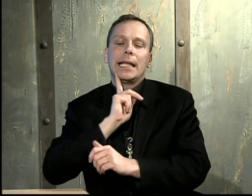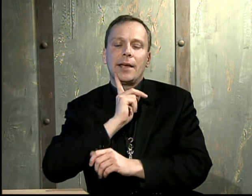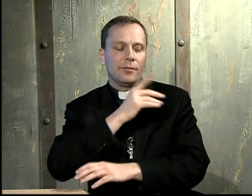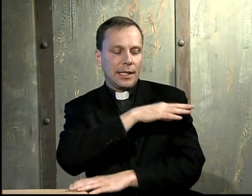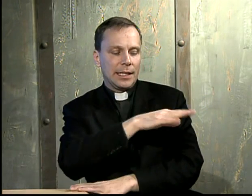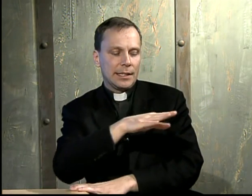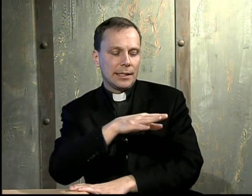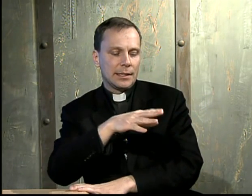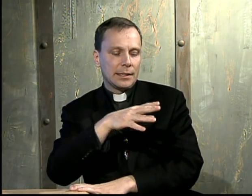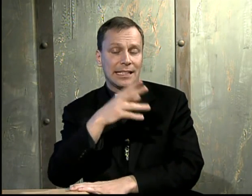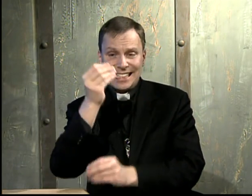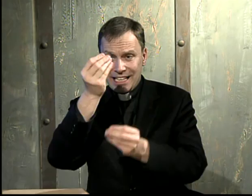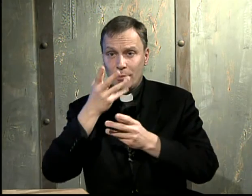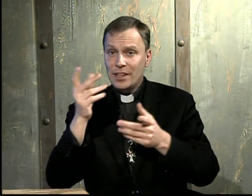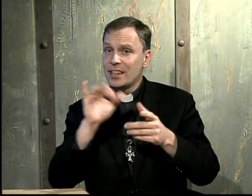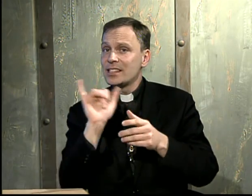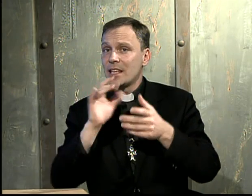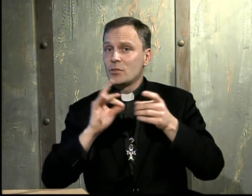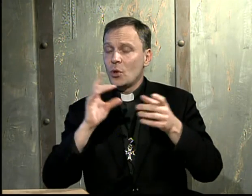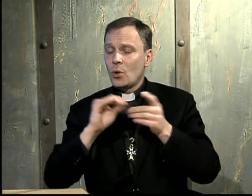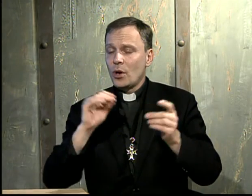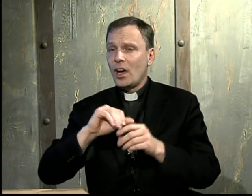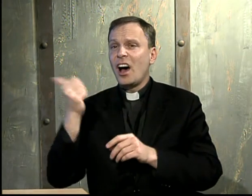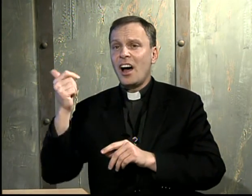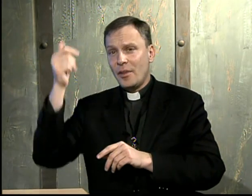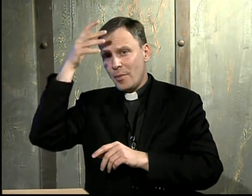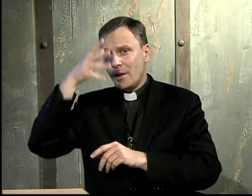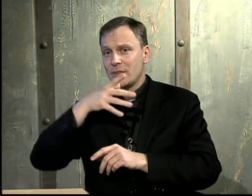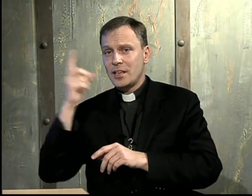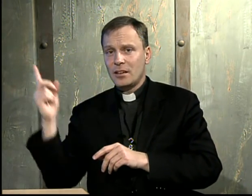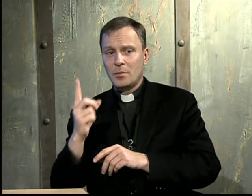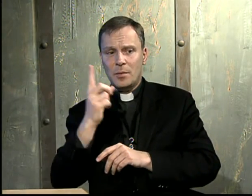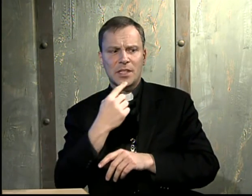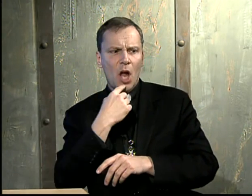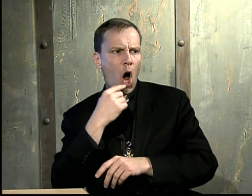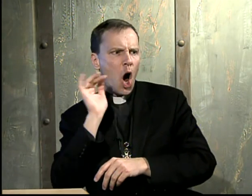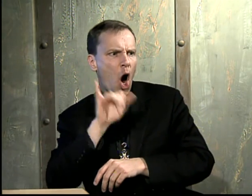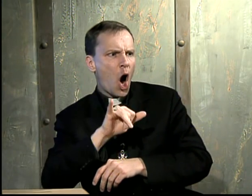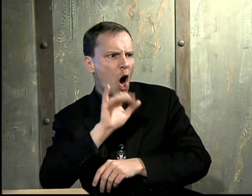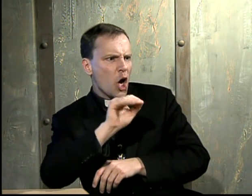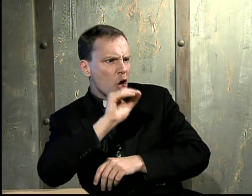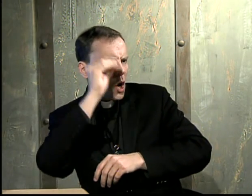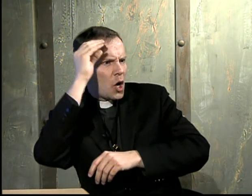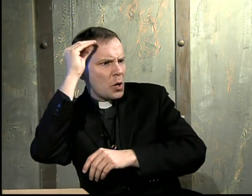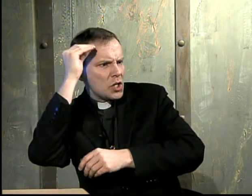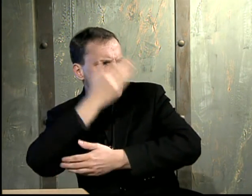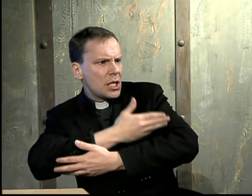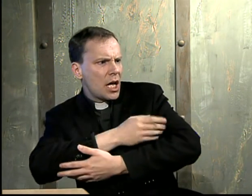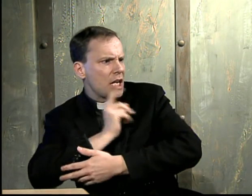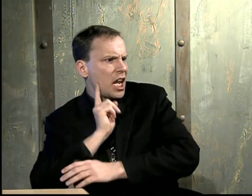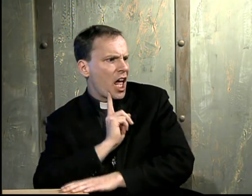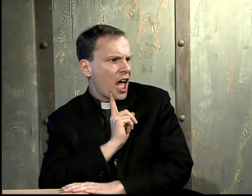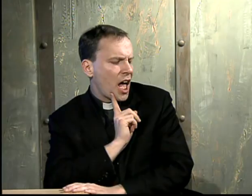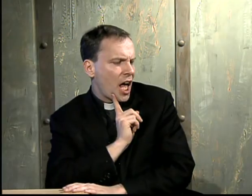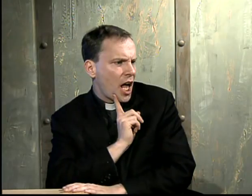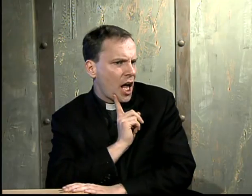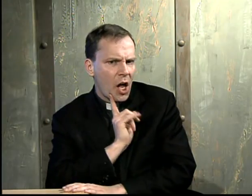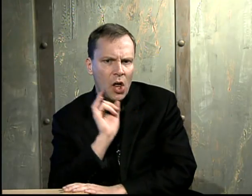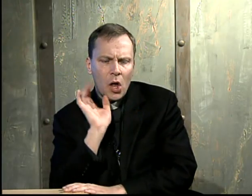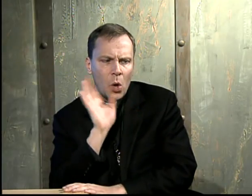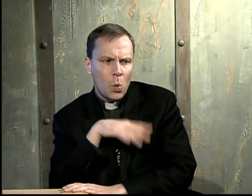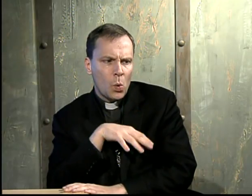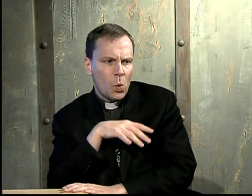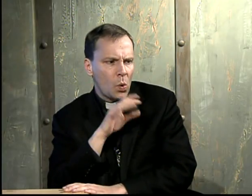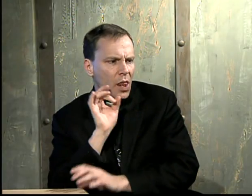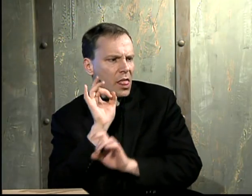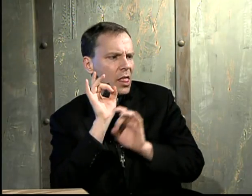Many parents with deaf children tell me the same story again and again, that someone may approach them